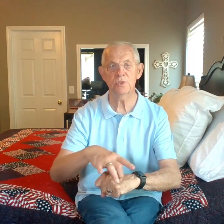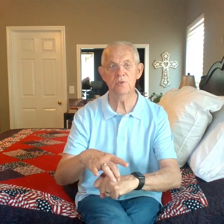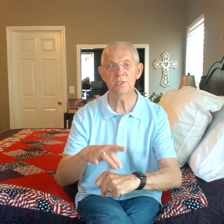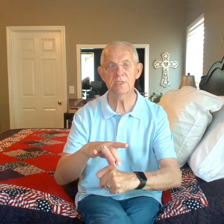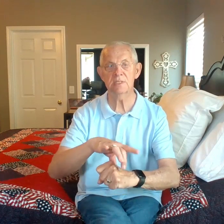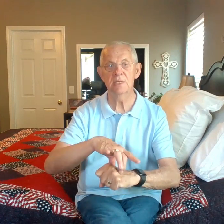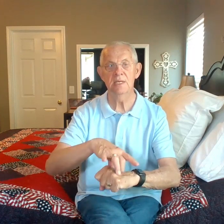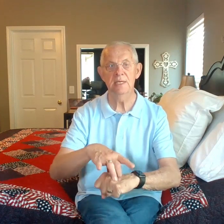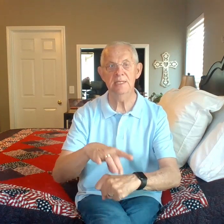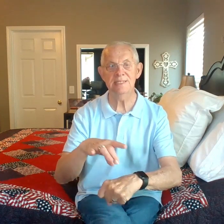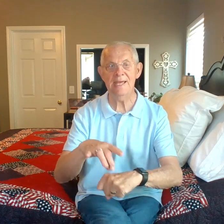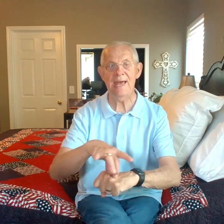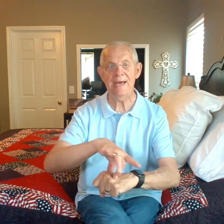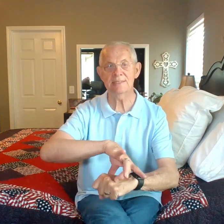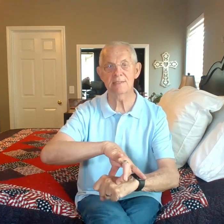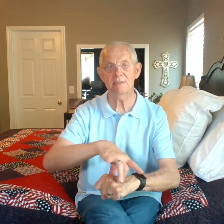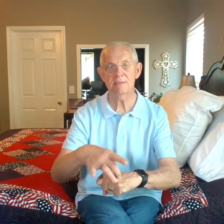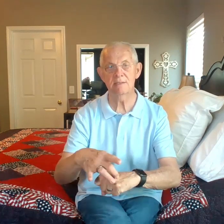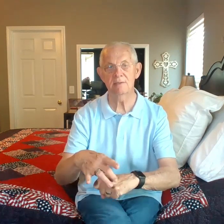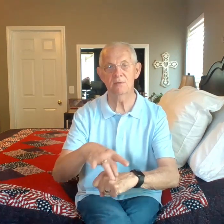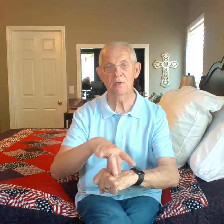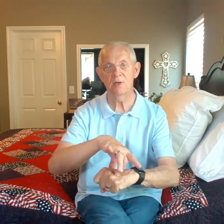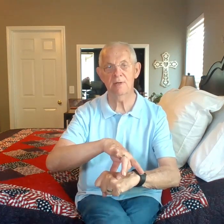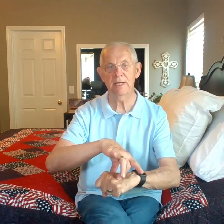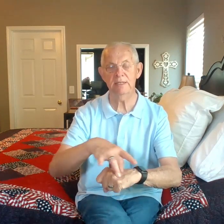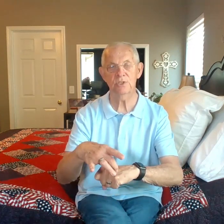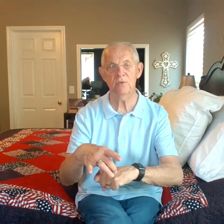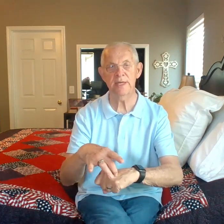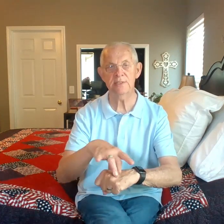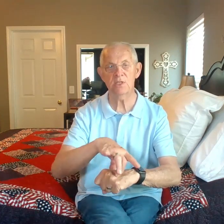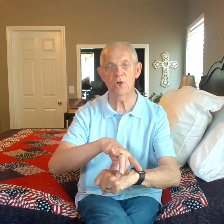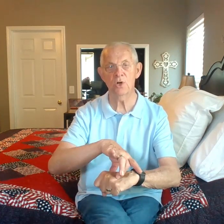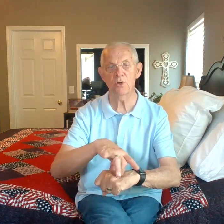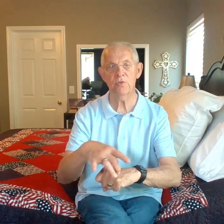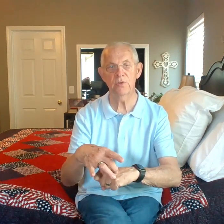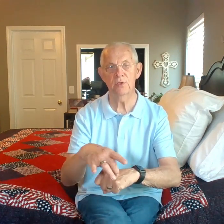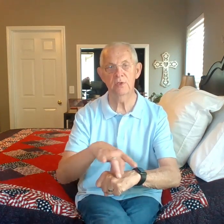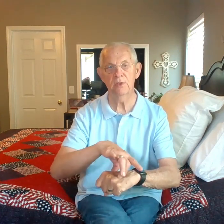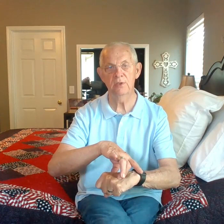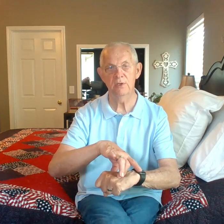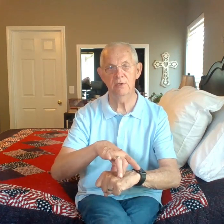this is the axis. All right. So that's earth.